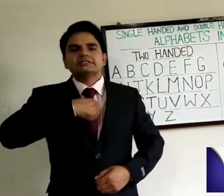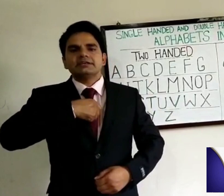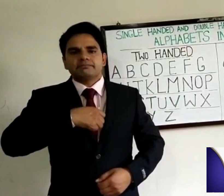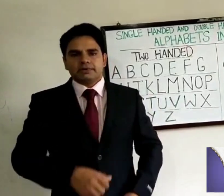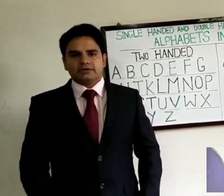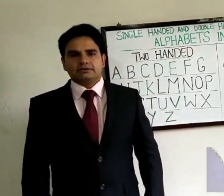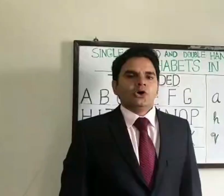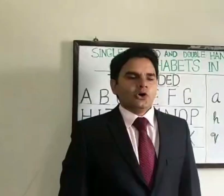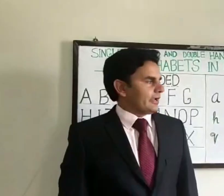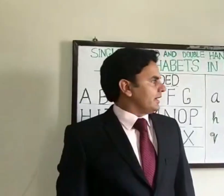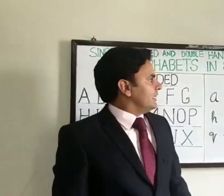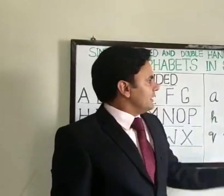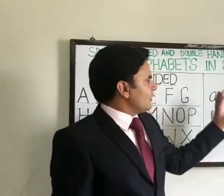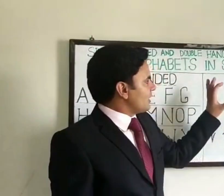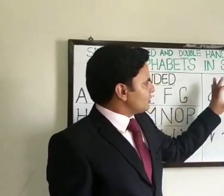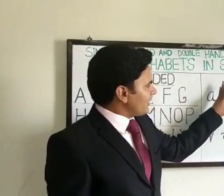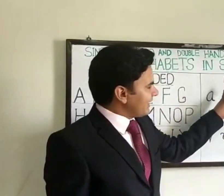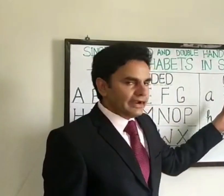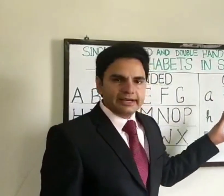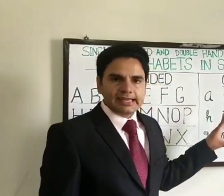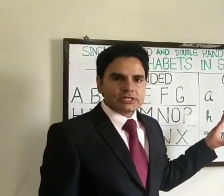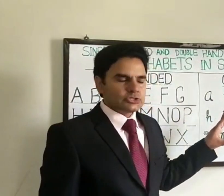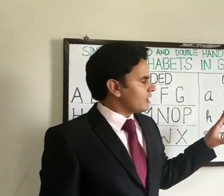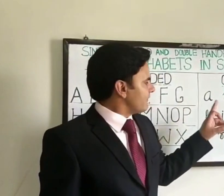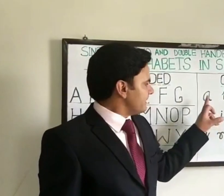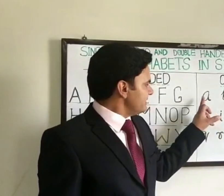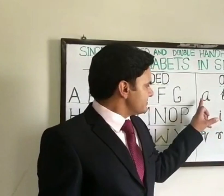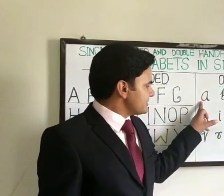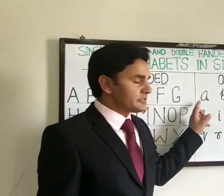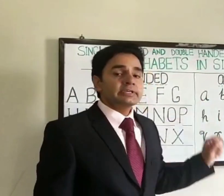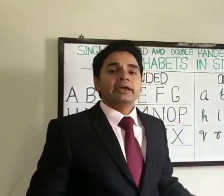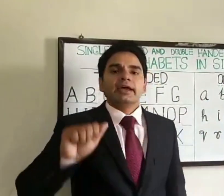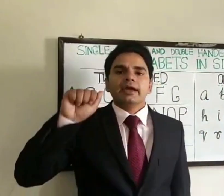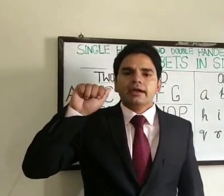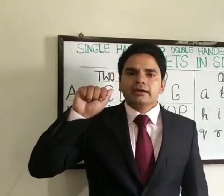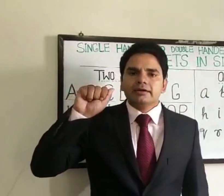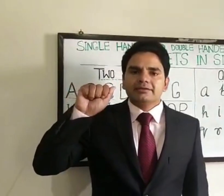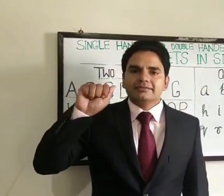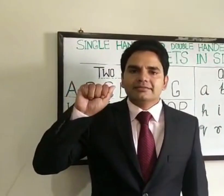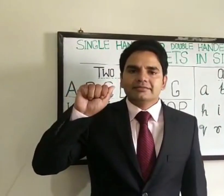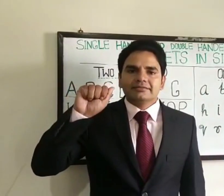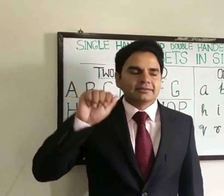Z. Now come to the one-handed English alphabets. This is A,